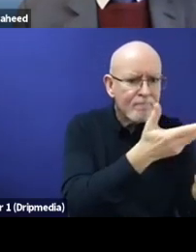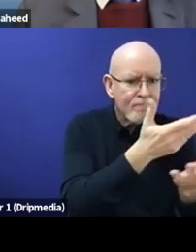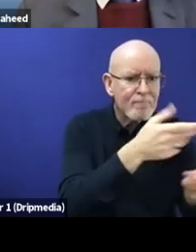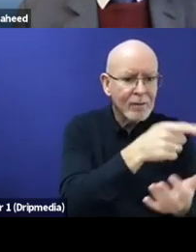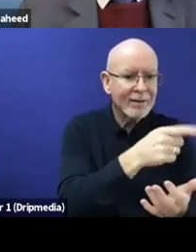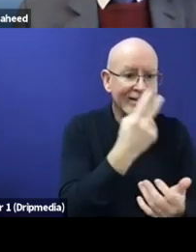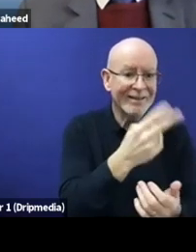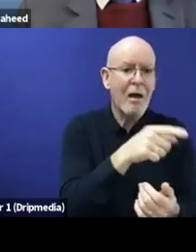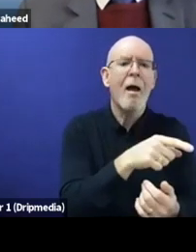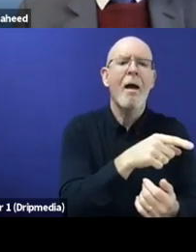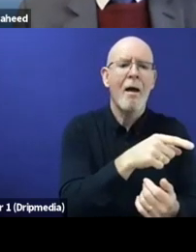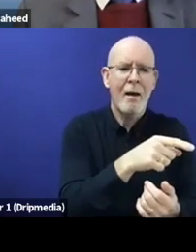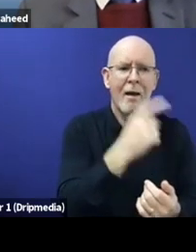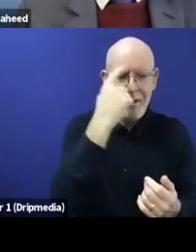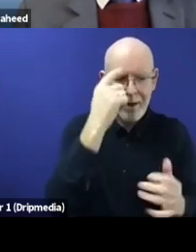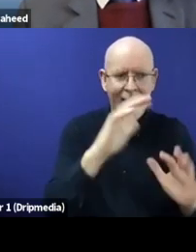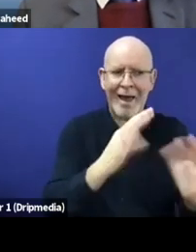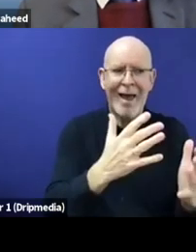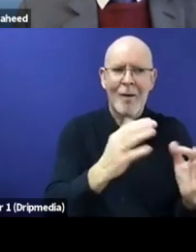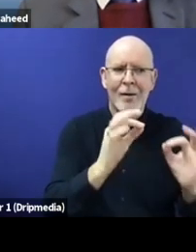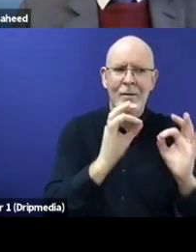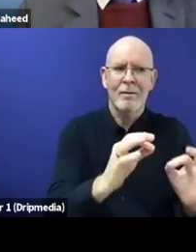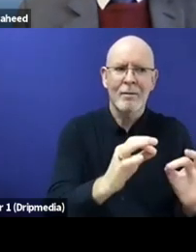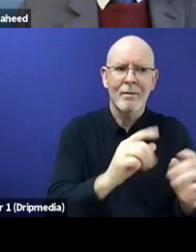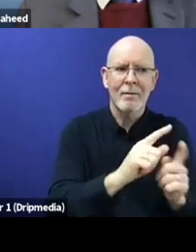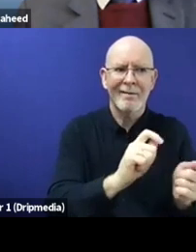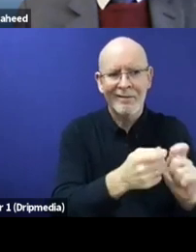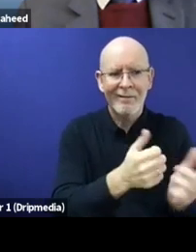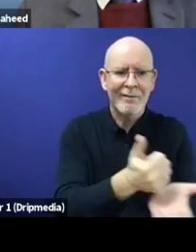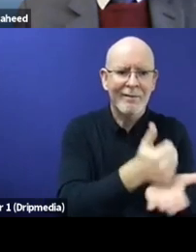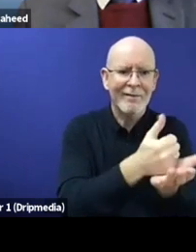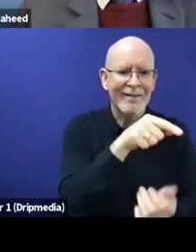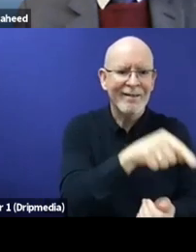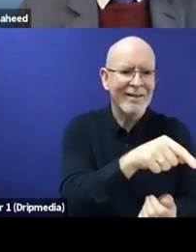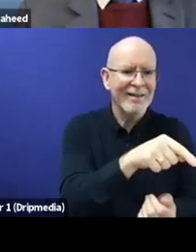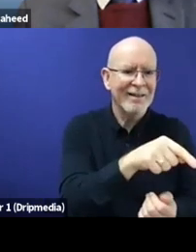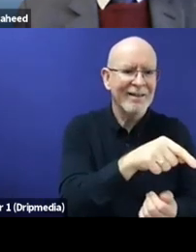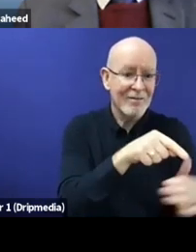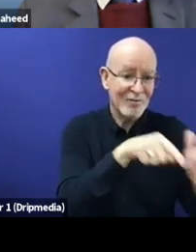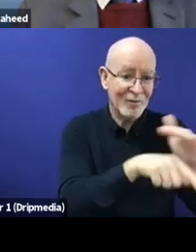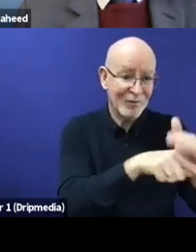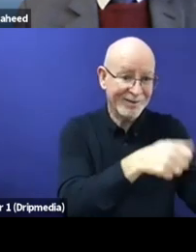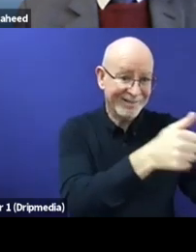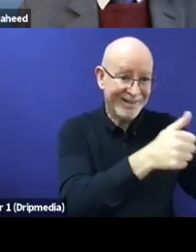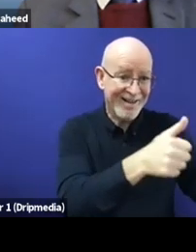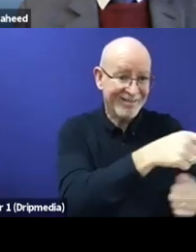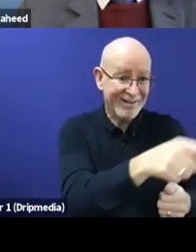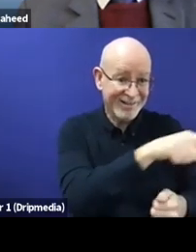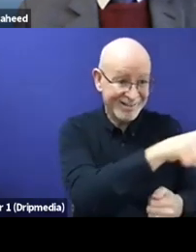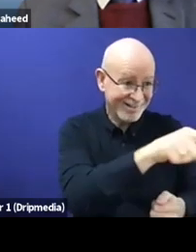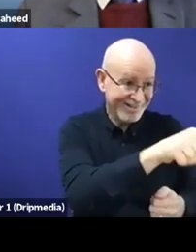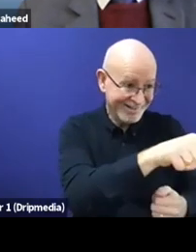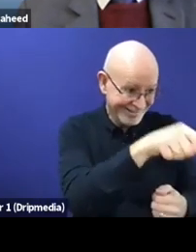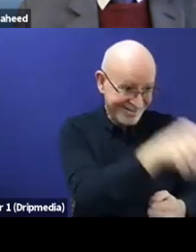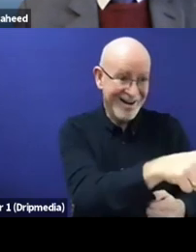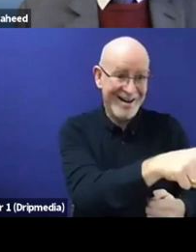being protection means to them, than, just coming up with a plan and trying to sort.